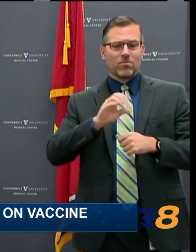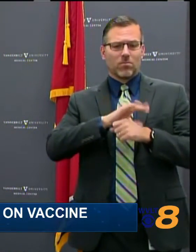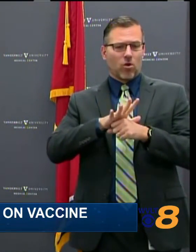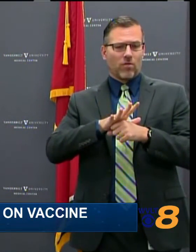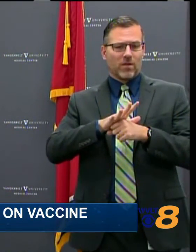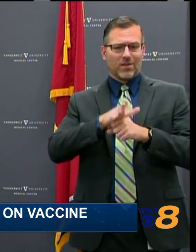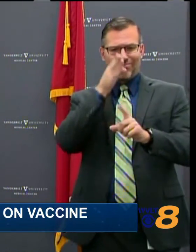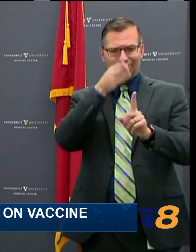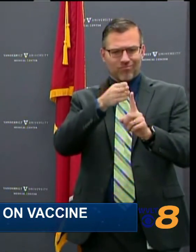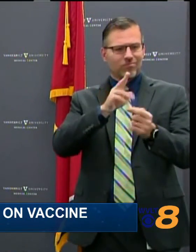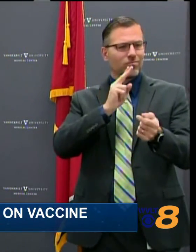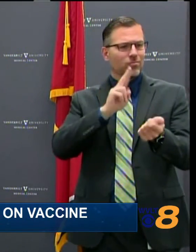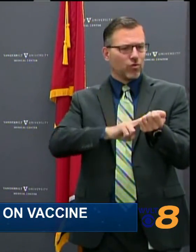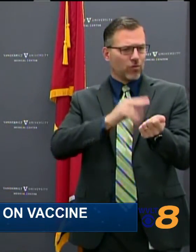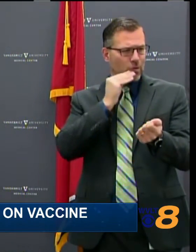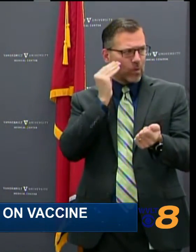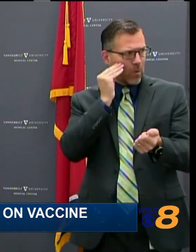the